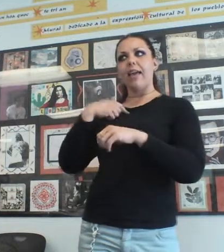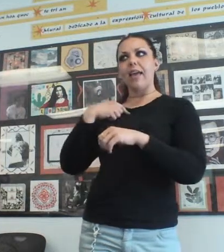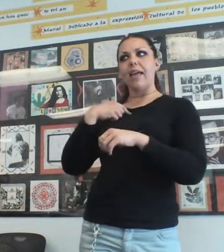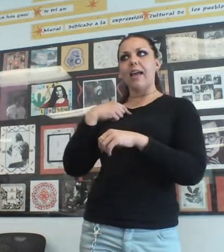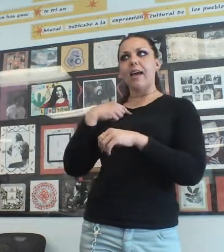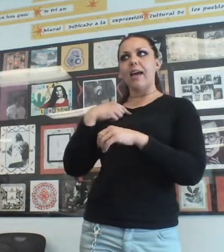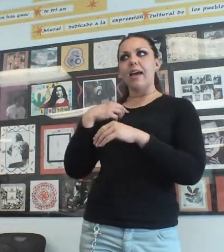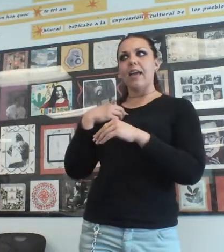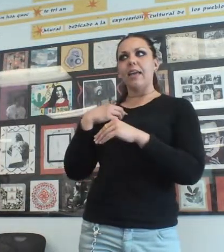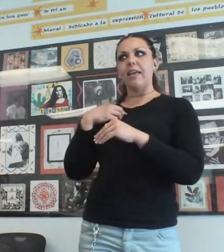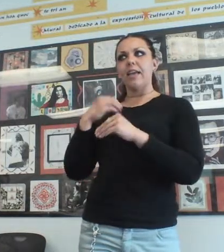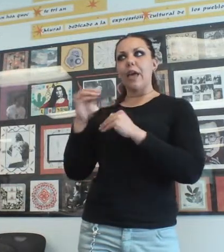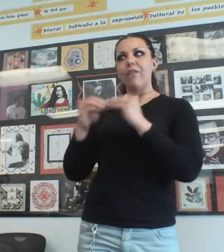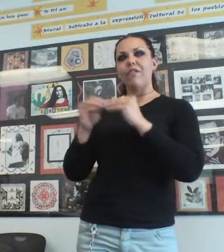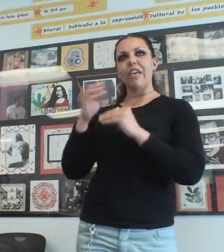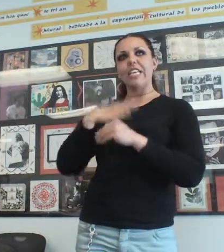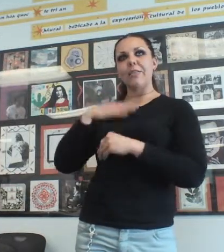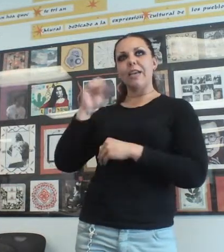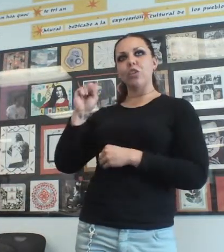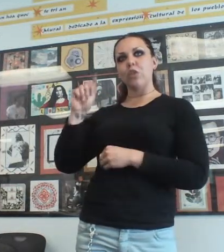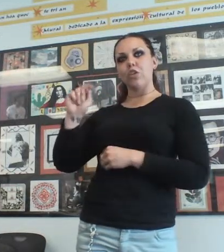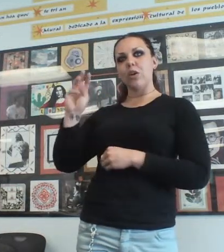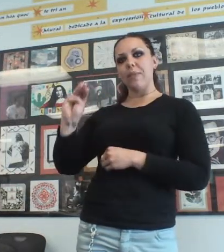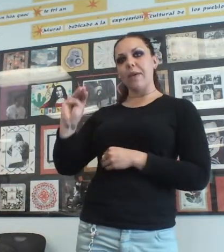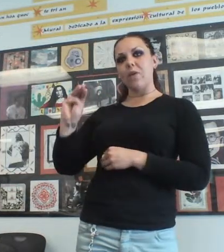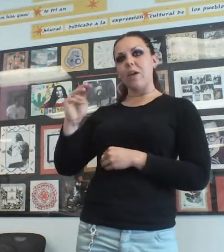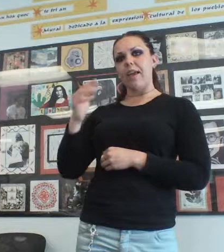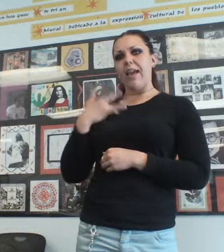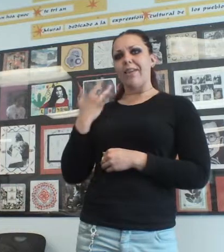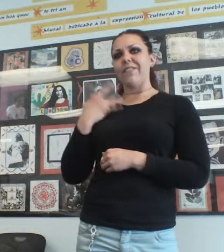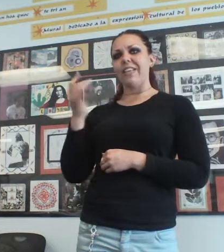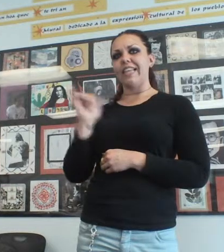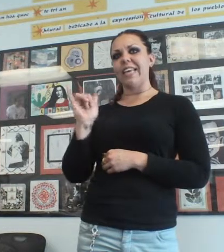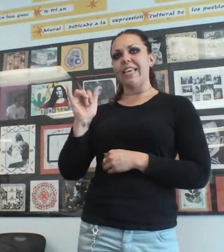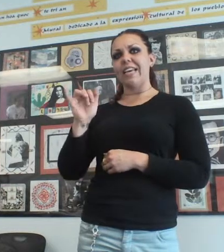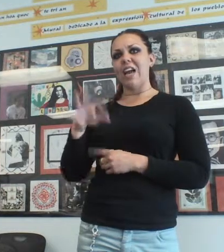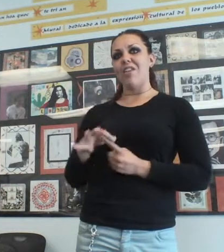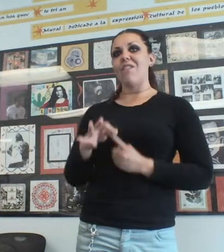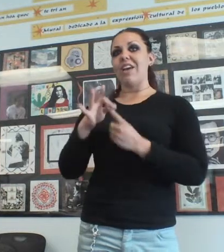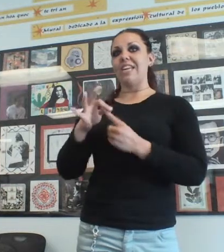email? And that's a problem for this. Yeah, just practice.